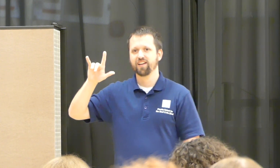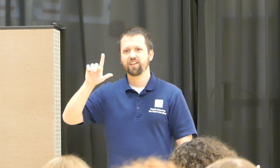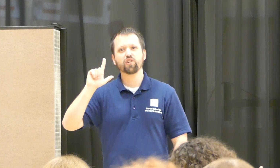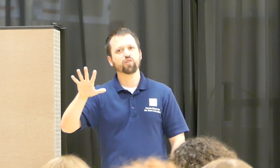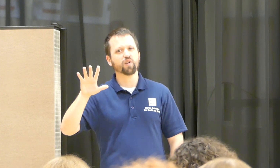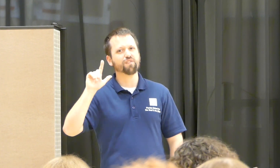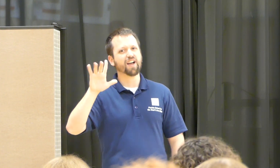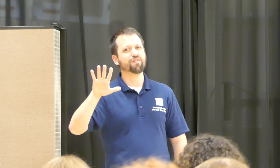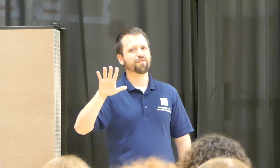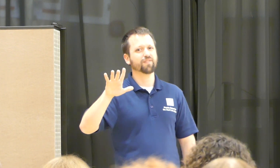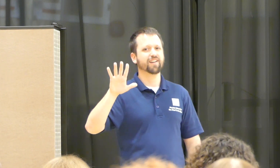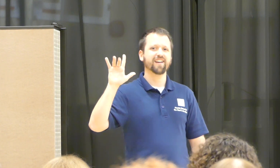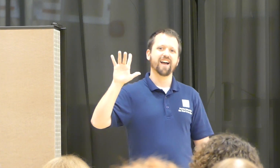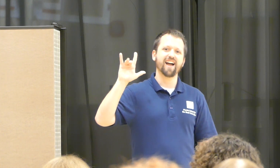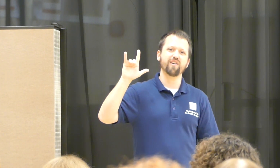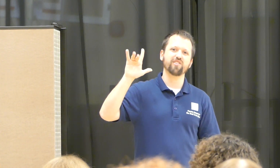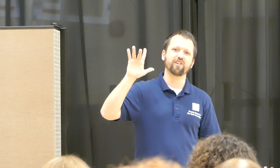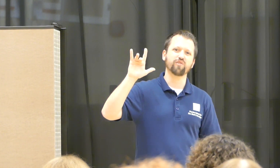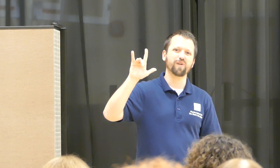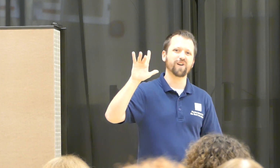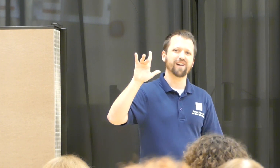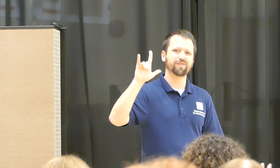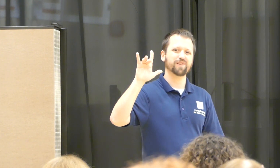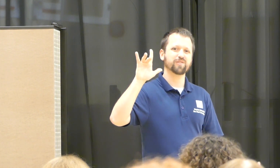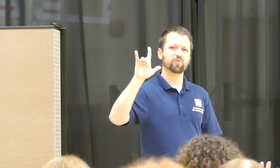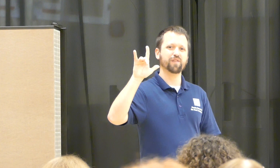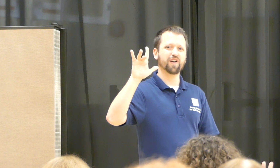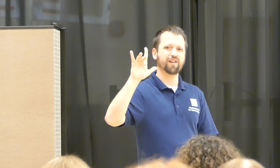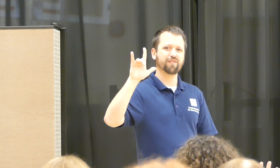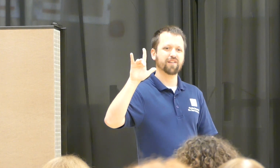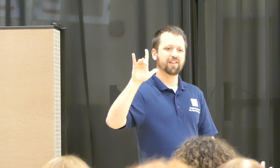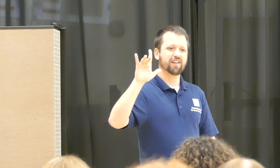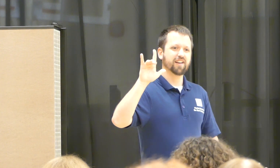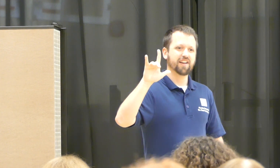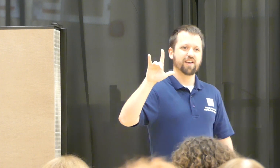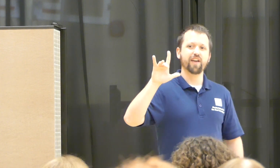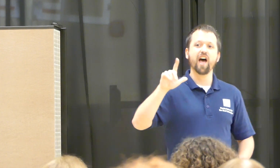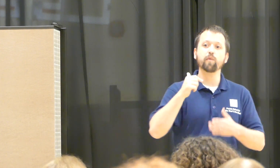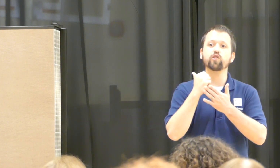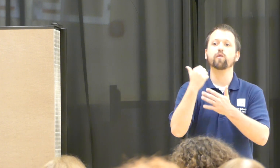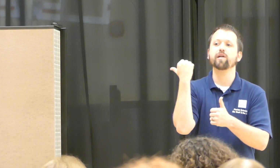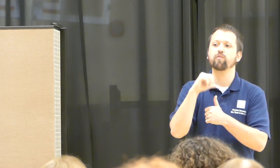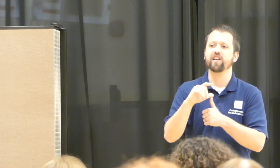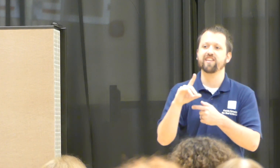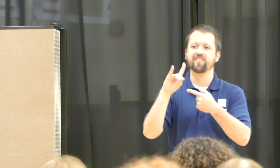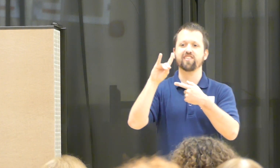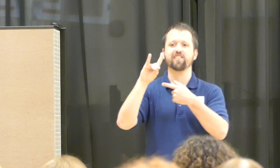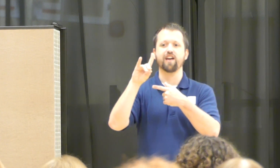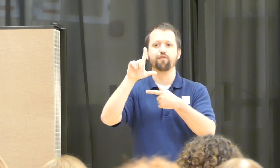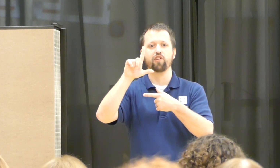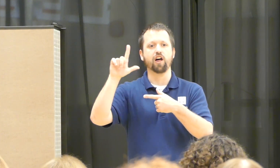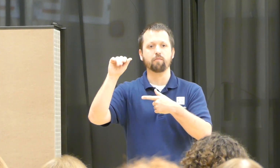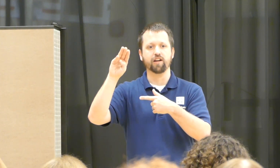You do 25? I always learned at 25. 25. If it helps you remember it, this is the sign for llama.